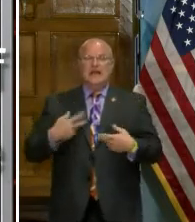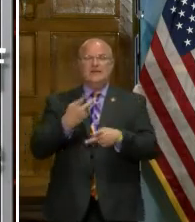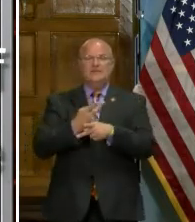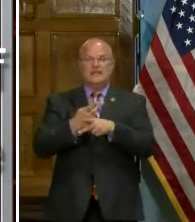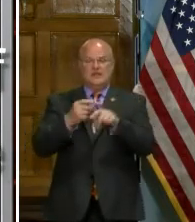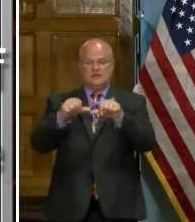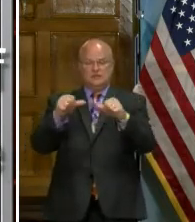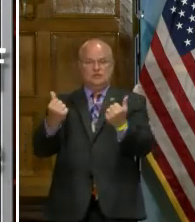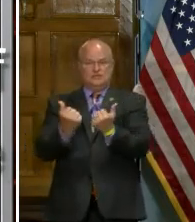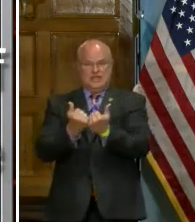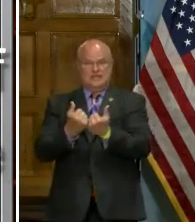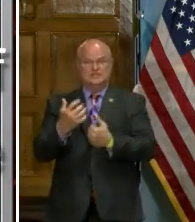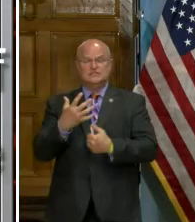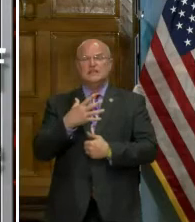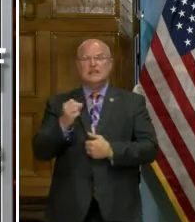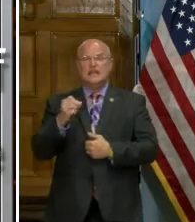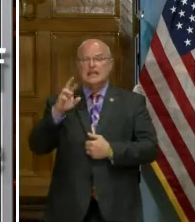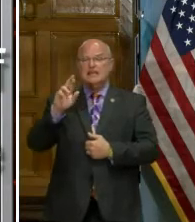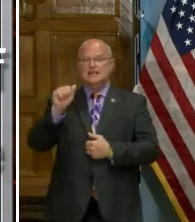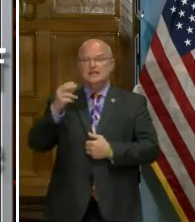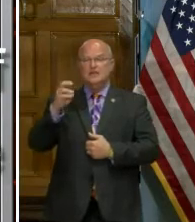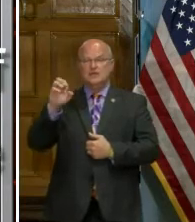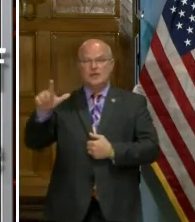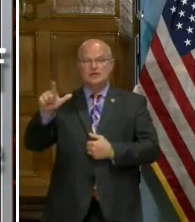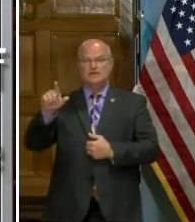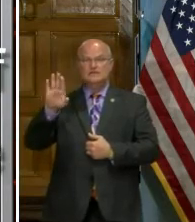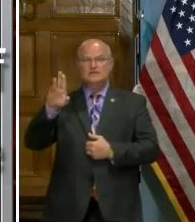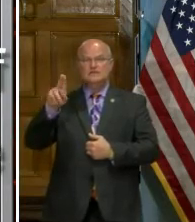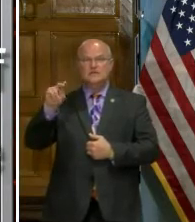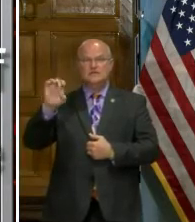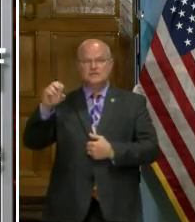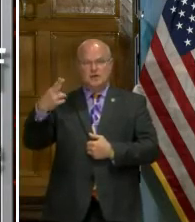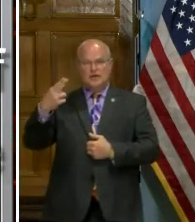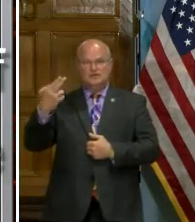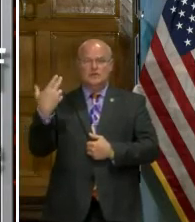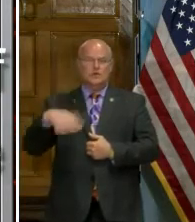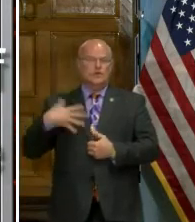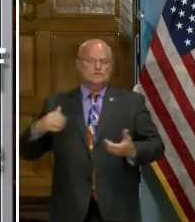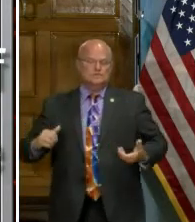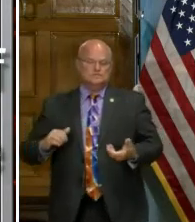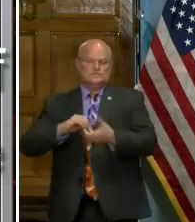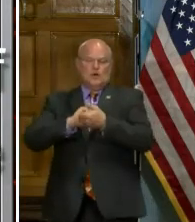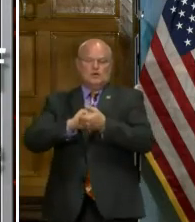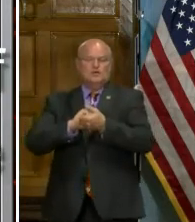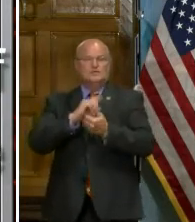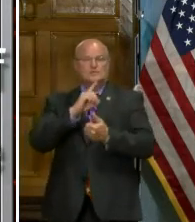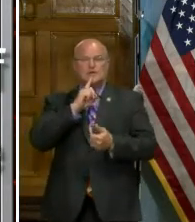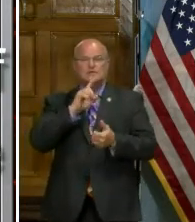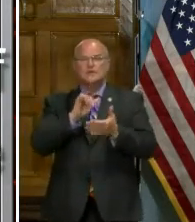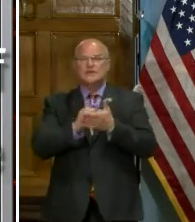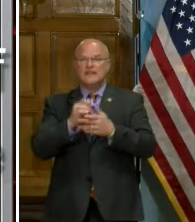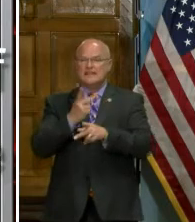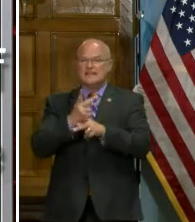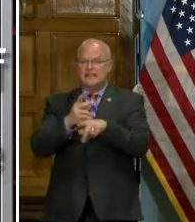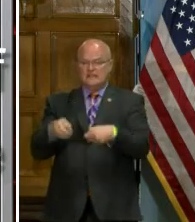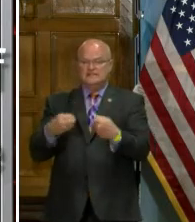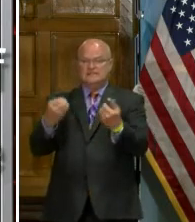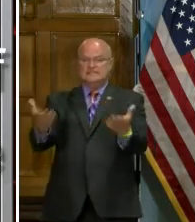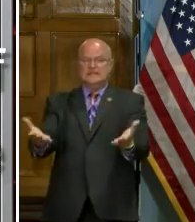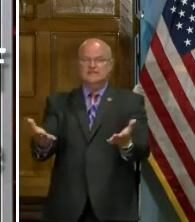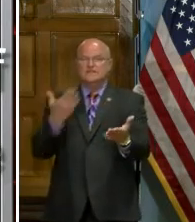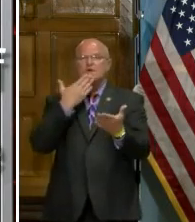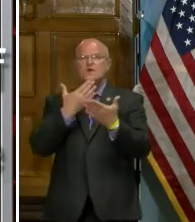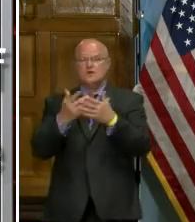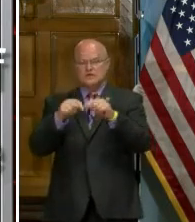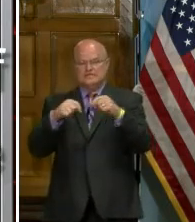Care Association and Rachel Bunch, because they've been an extraordinary partner in making sure that the care is provided, and it's been a good